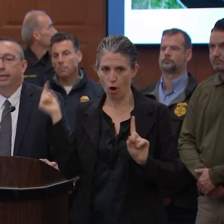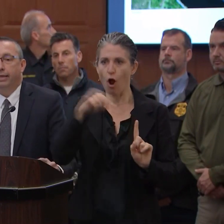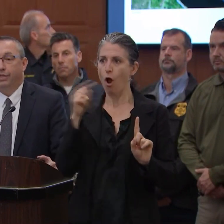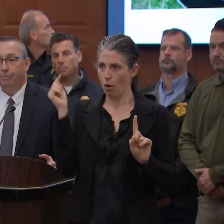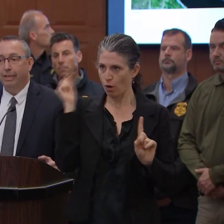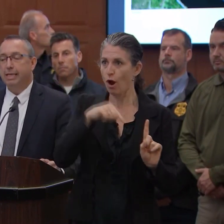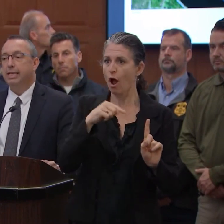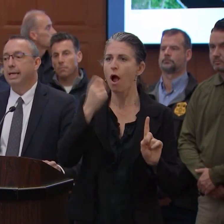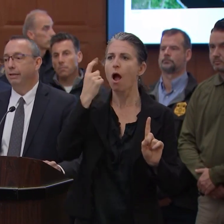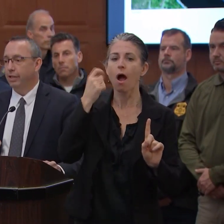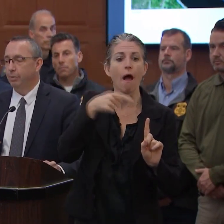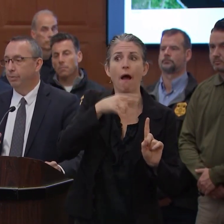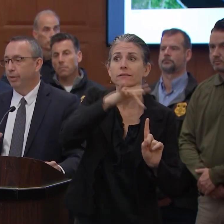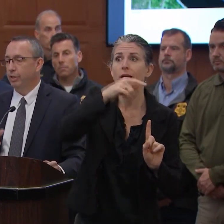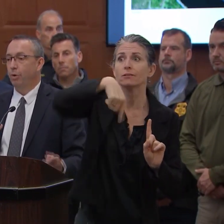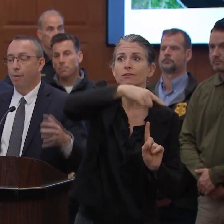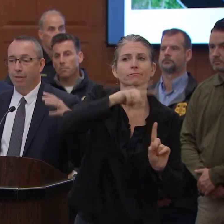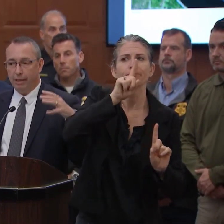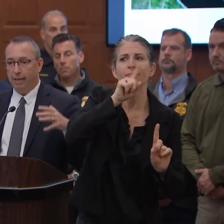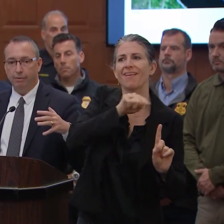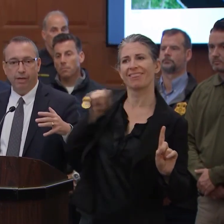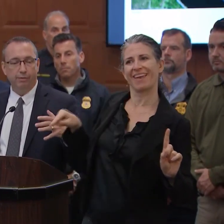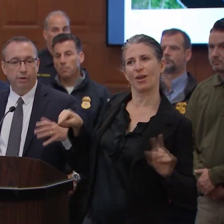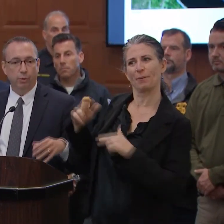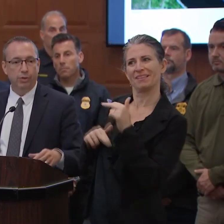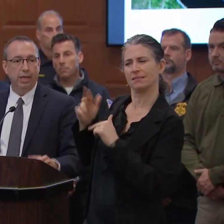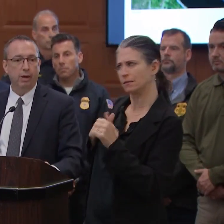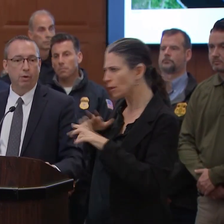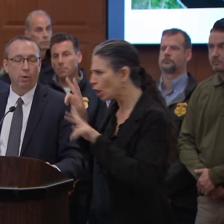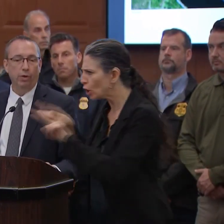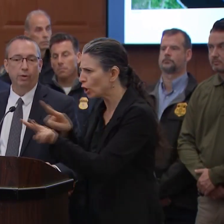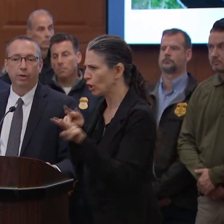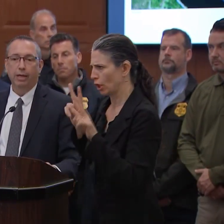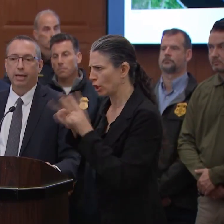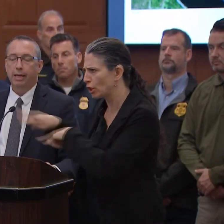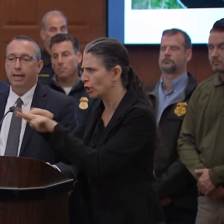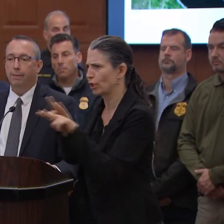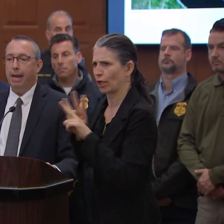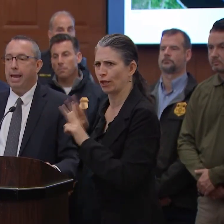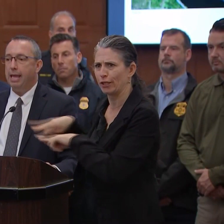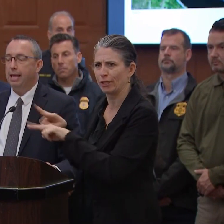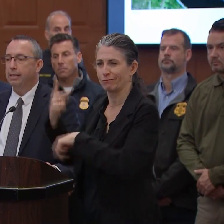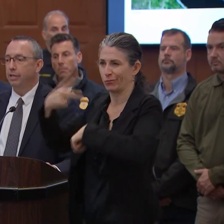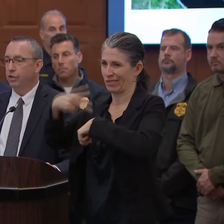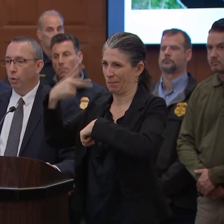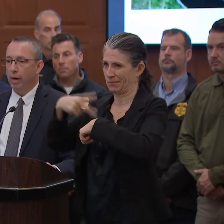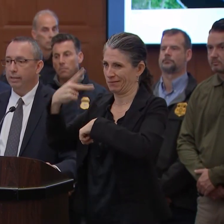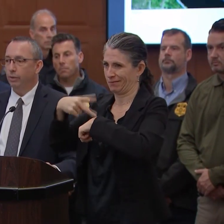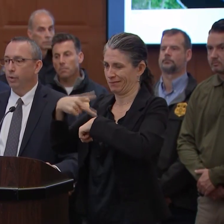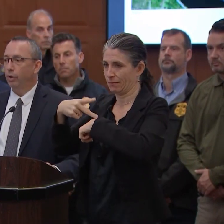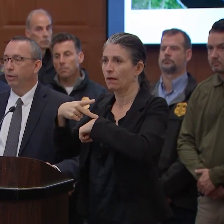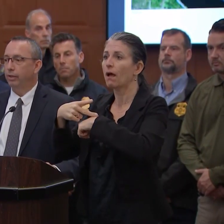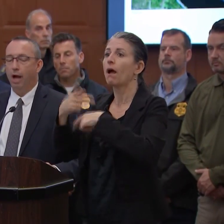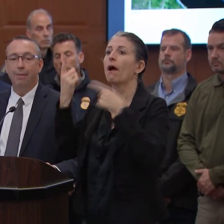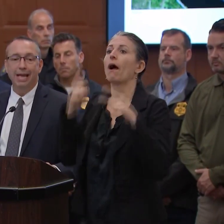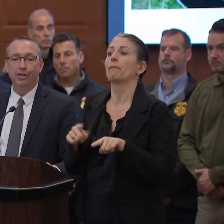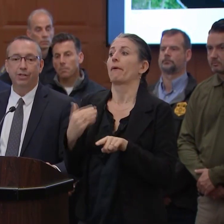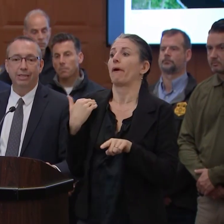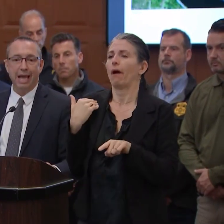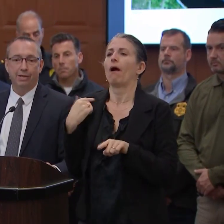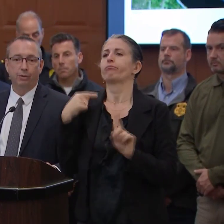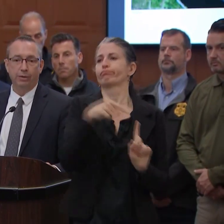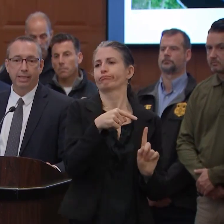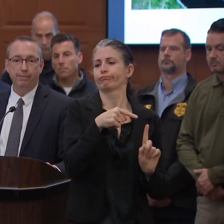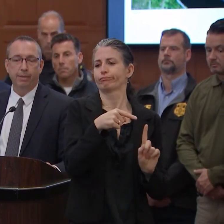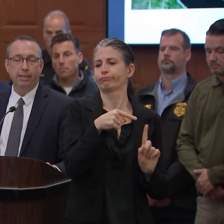by Chief McGee and the Lisbon Police Department and individuals there earlier, and a joint or a